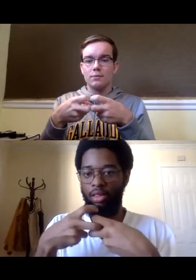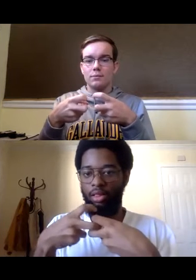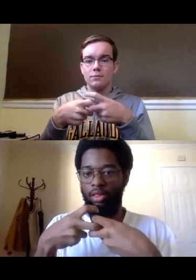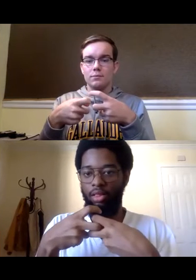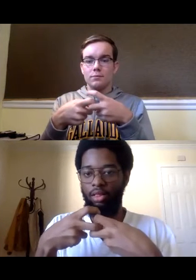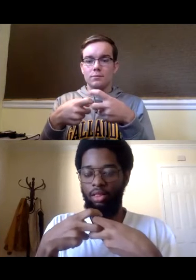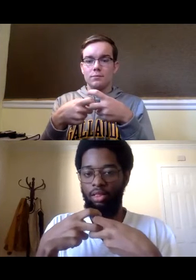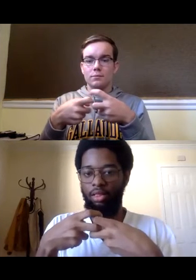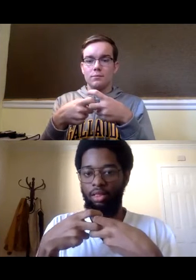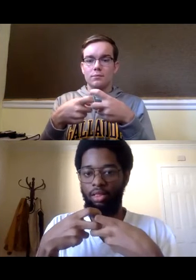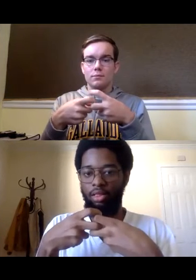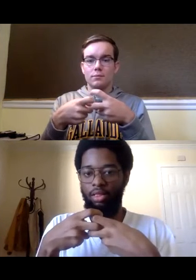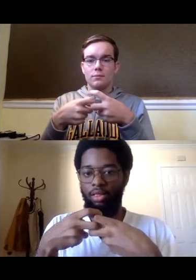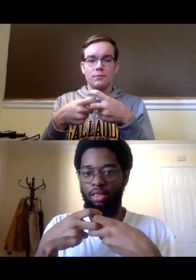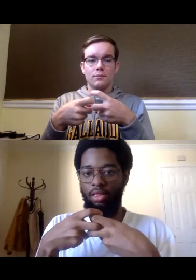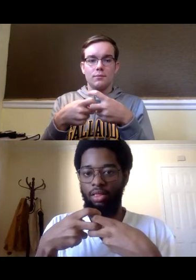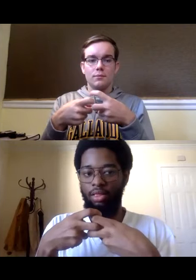physics,